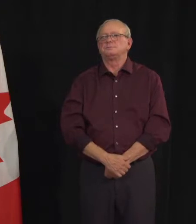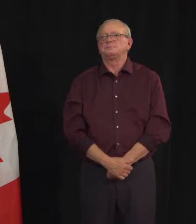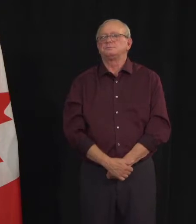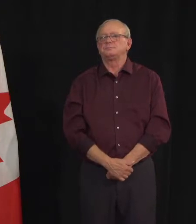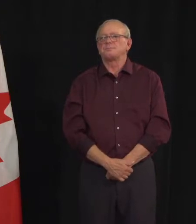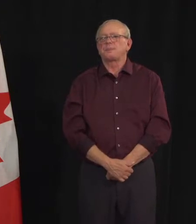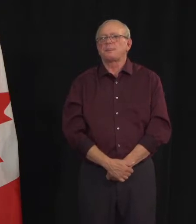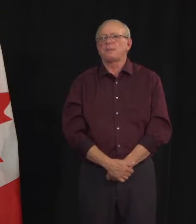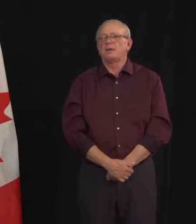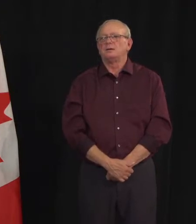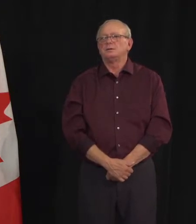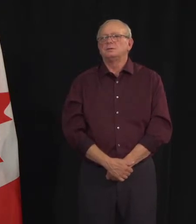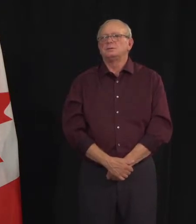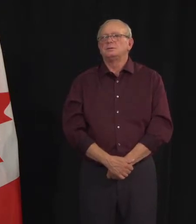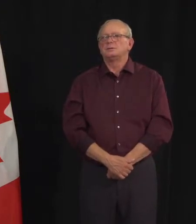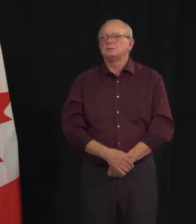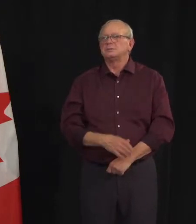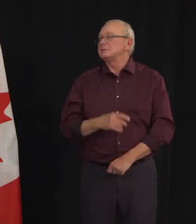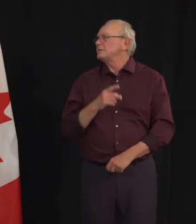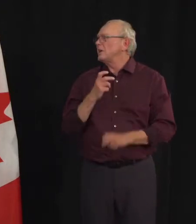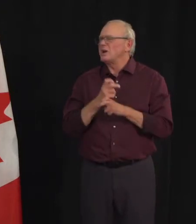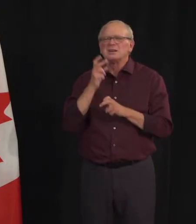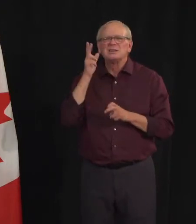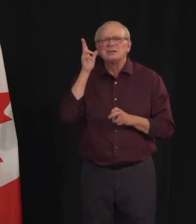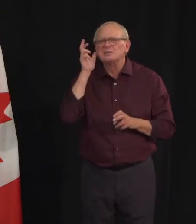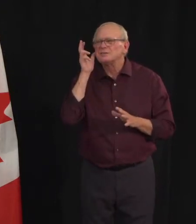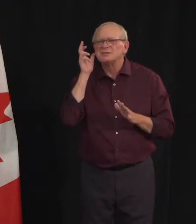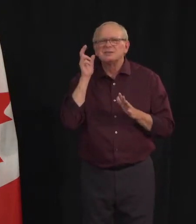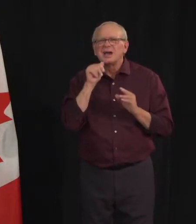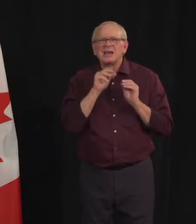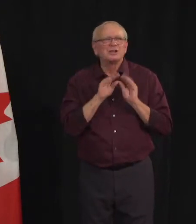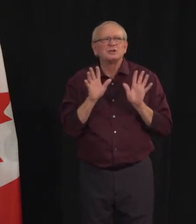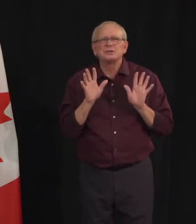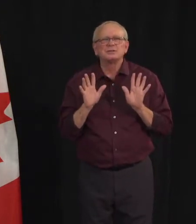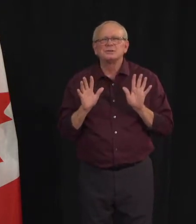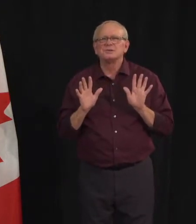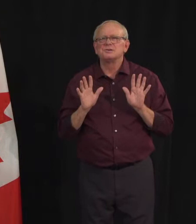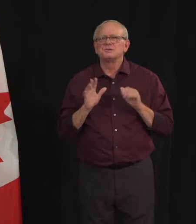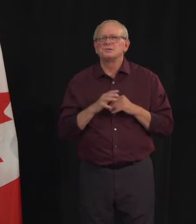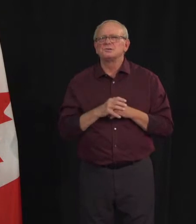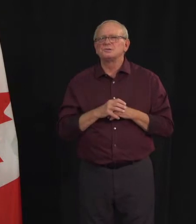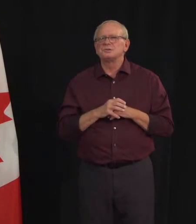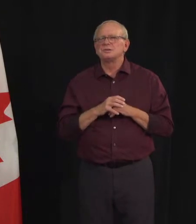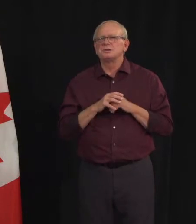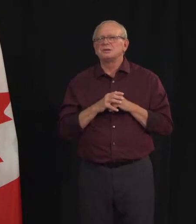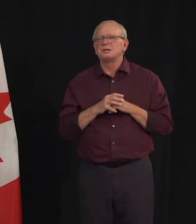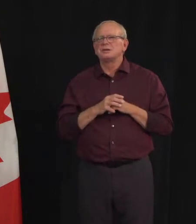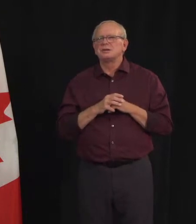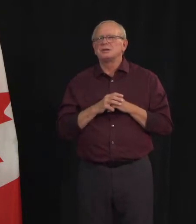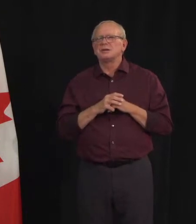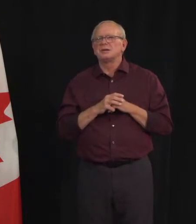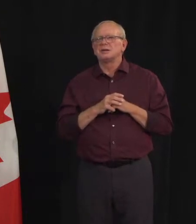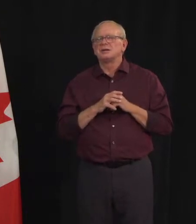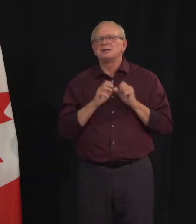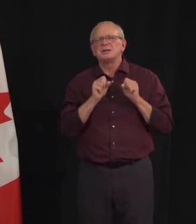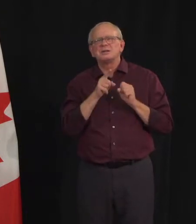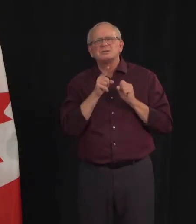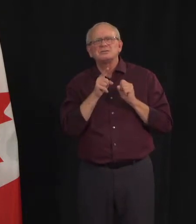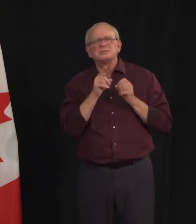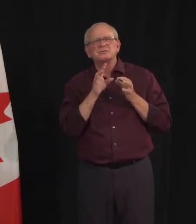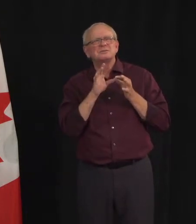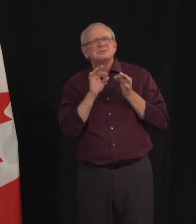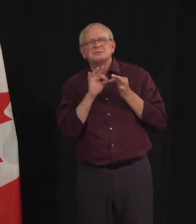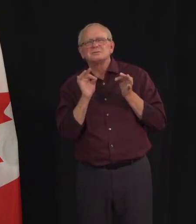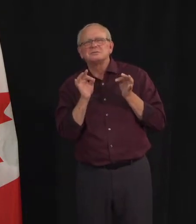event in Deadwood today, just to follow up. We're wondering if you could explain why you decided not to implement restrictions on the number